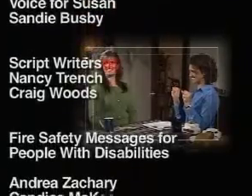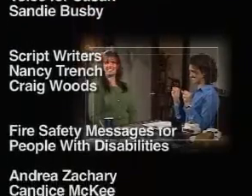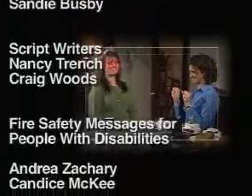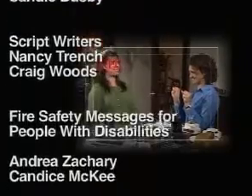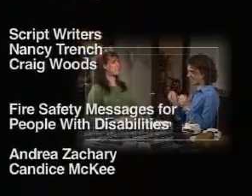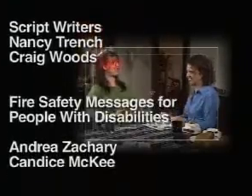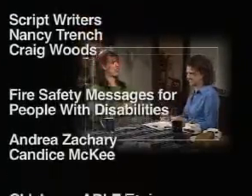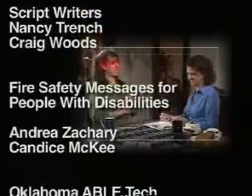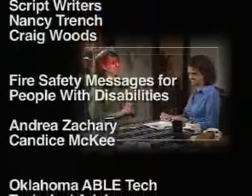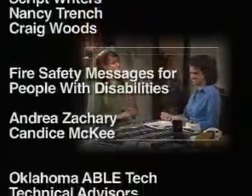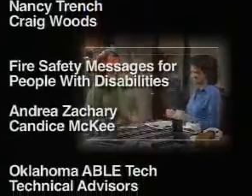Yeah. Cut.